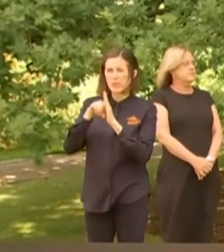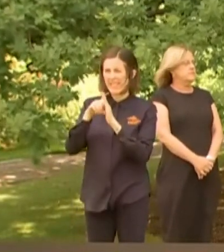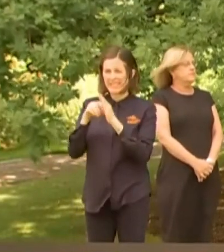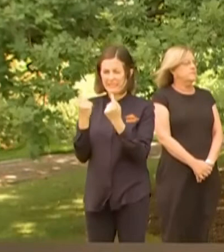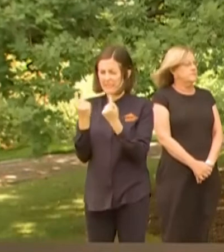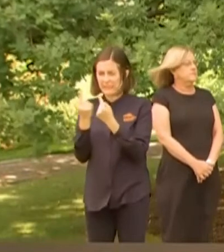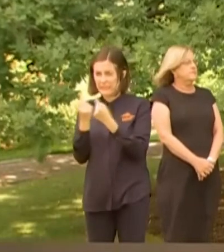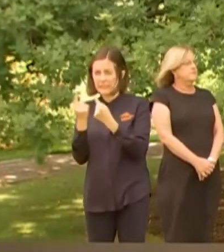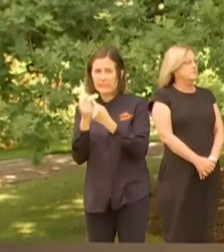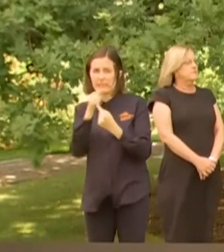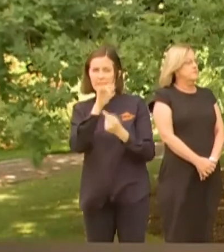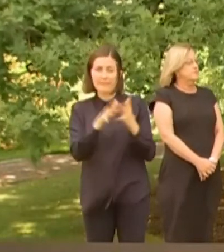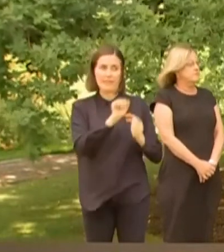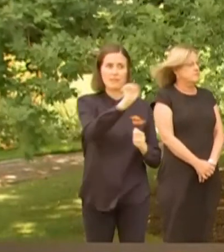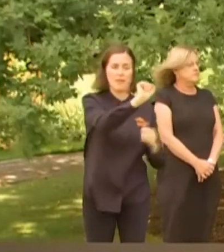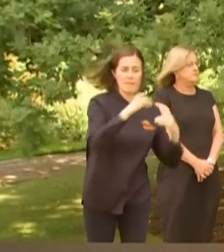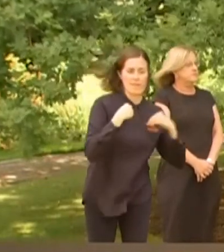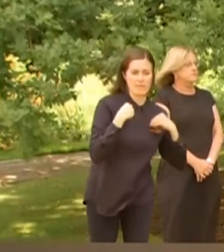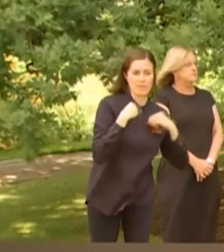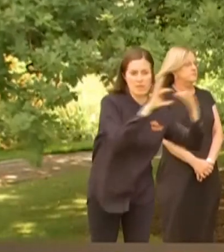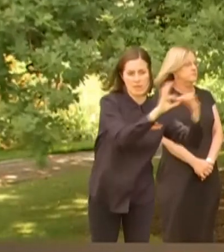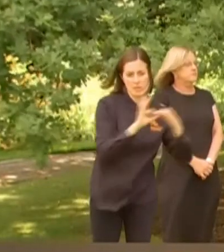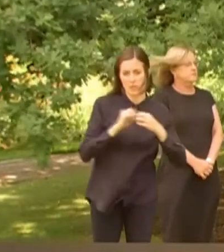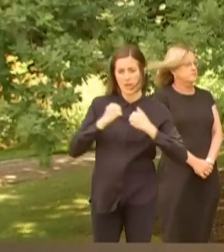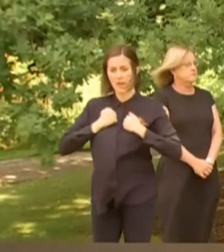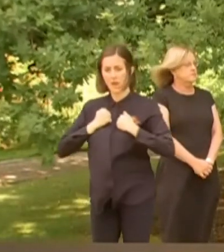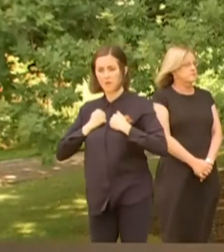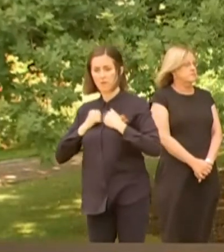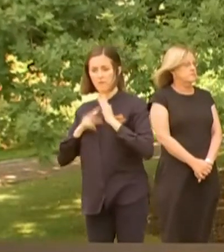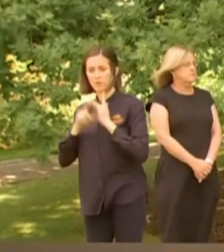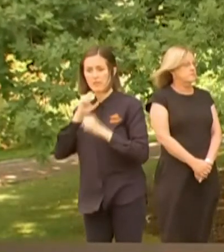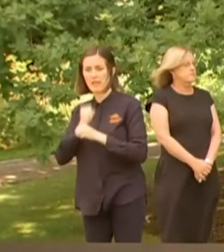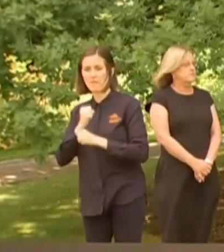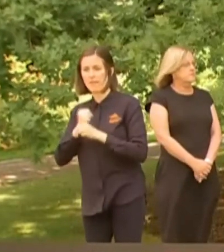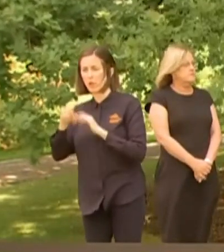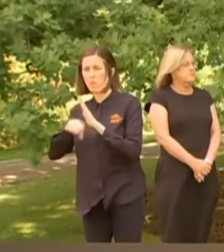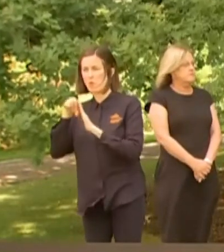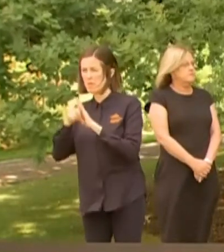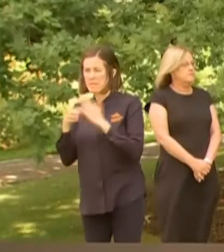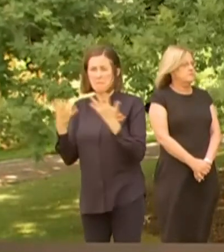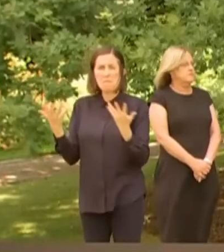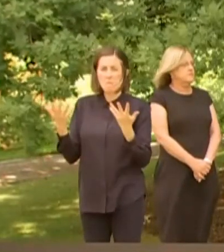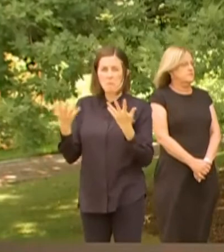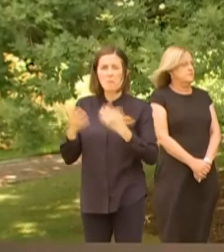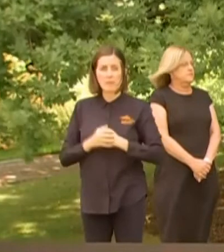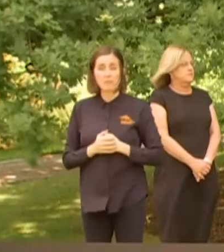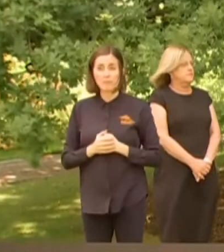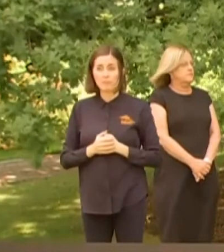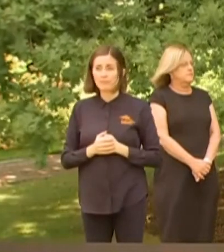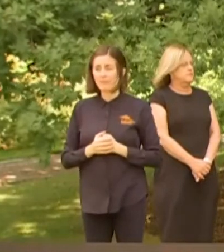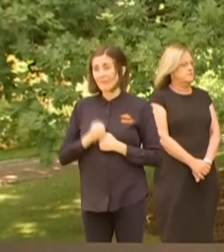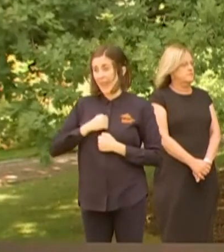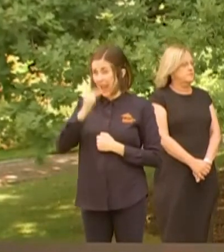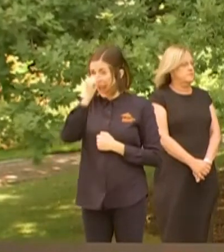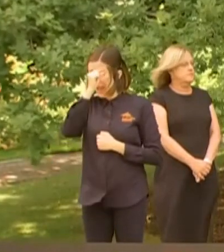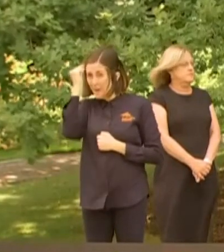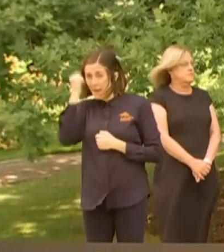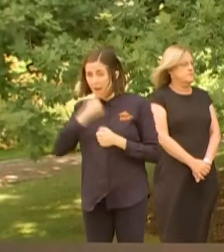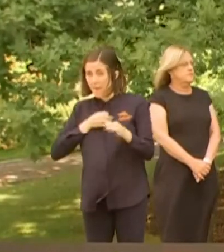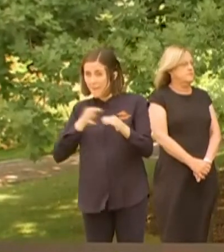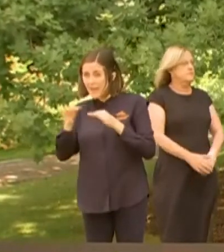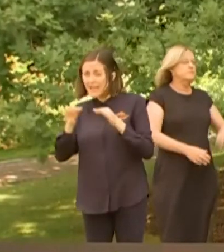compatible with our platform. I'm not sure whether we've done all of that work, but the aim is to have, no matter what the setting, no matter